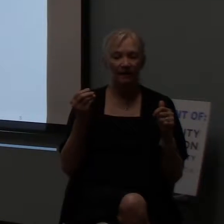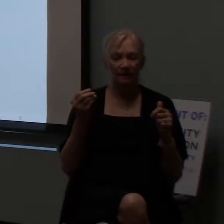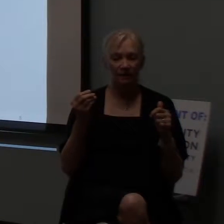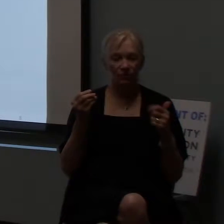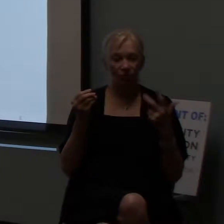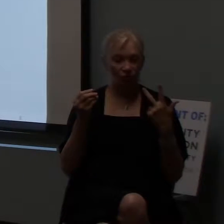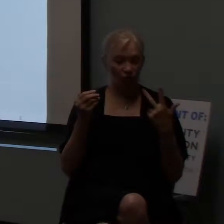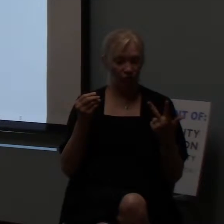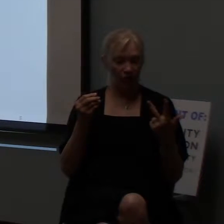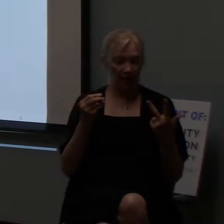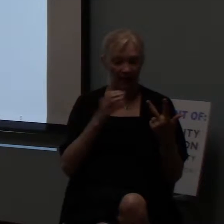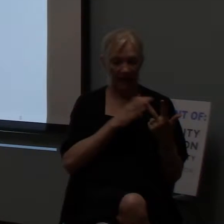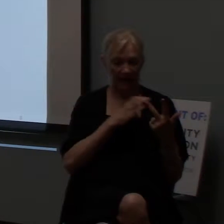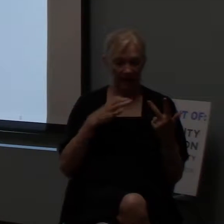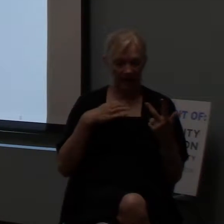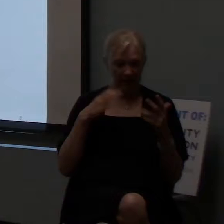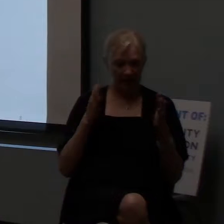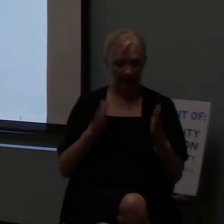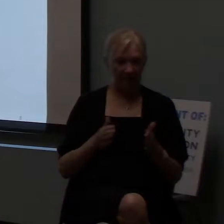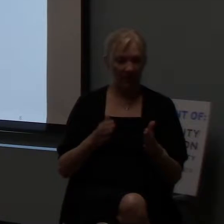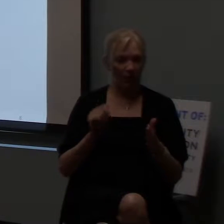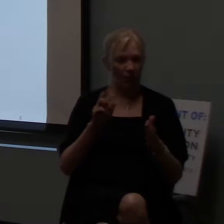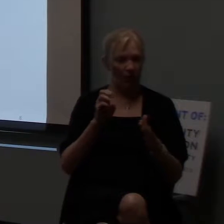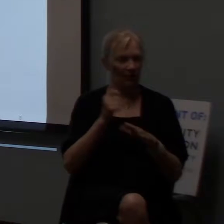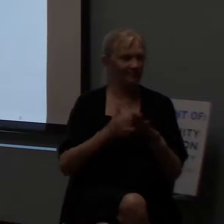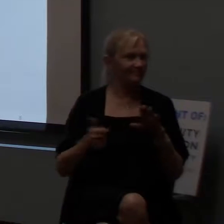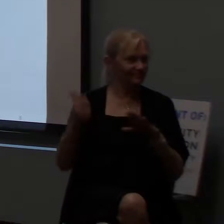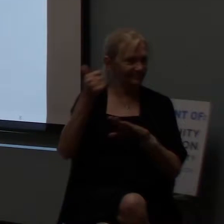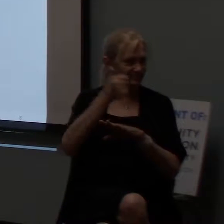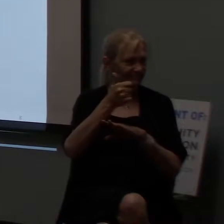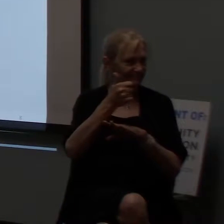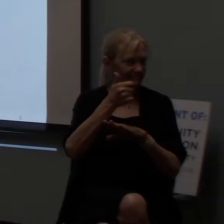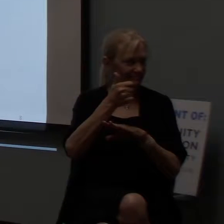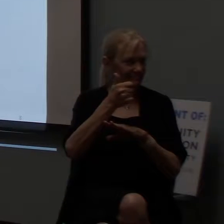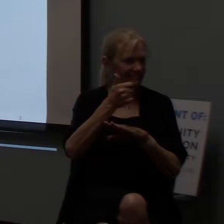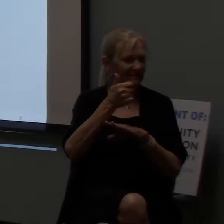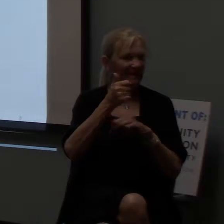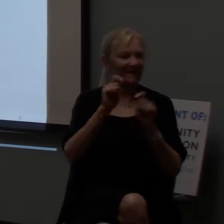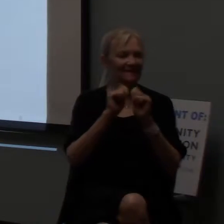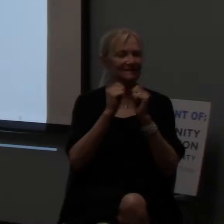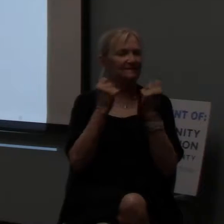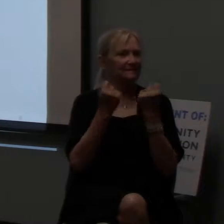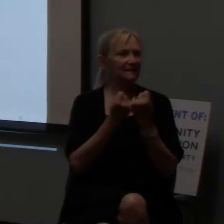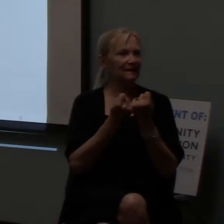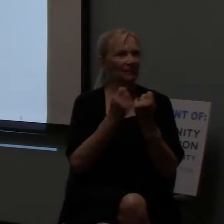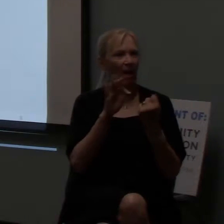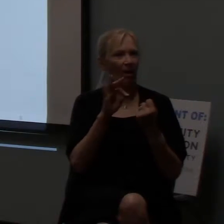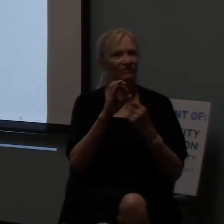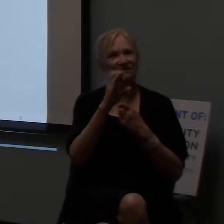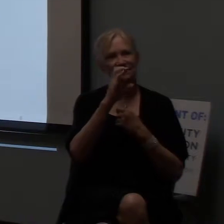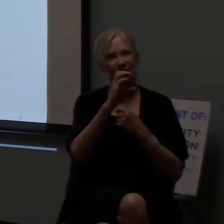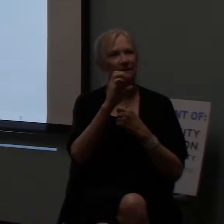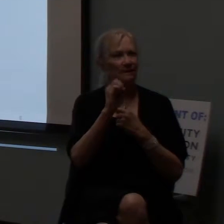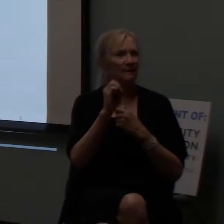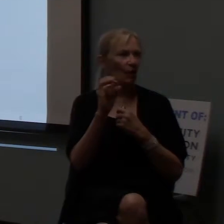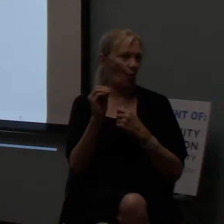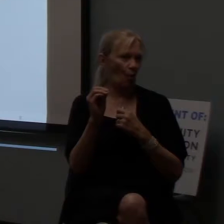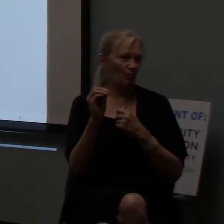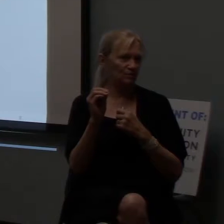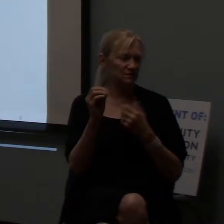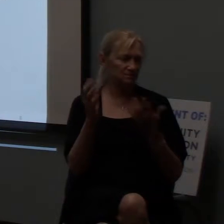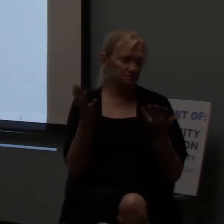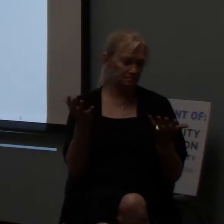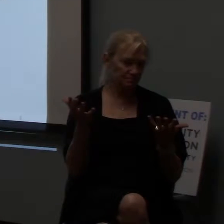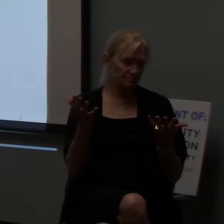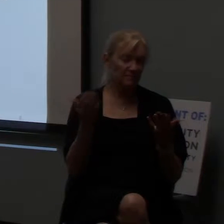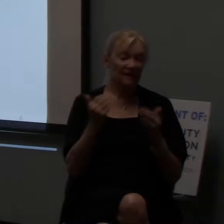3 commissioners serve as executives, which is to say they're essentially a team of the CEOs. And so then the next